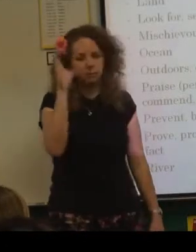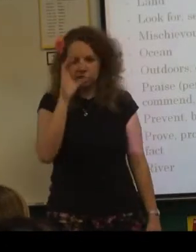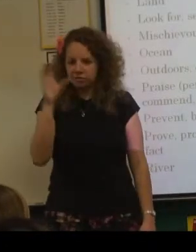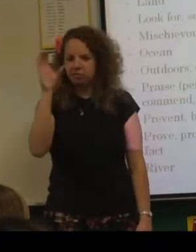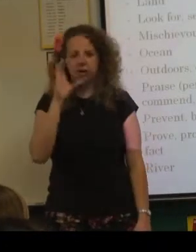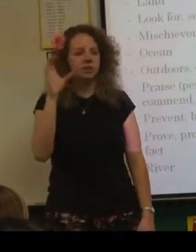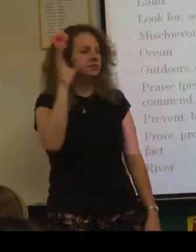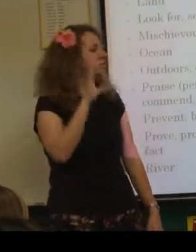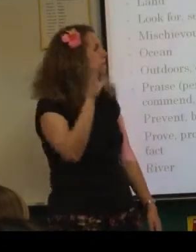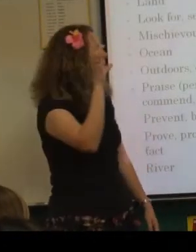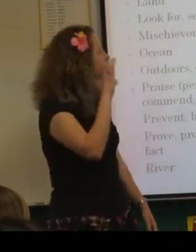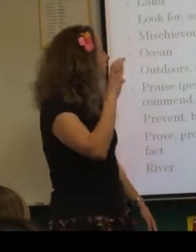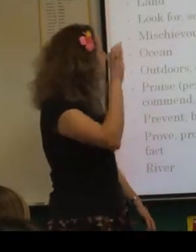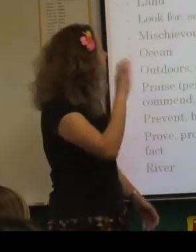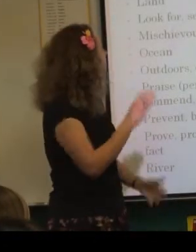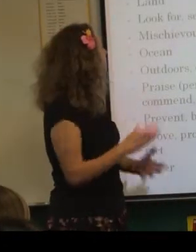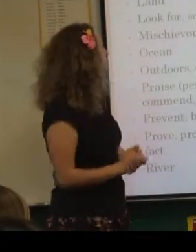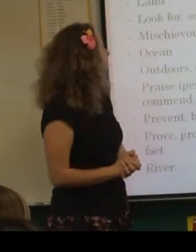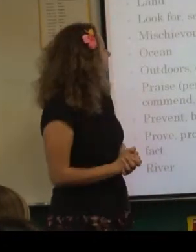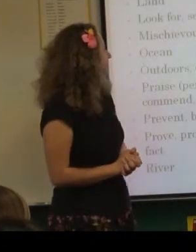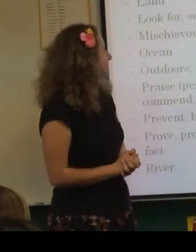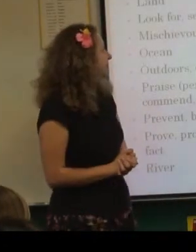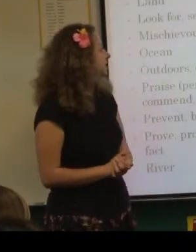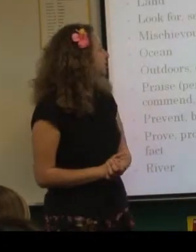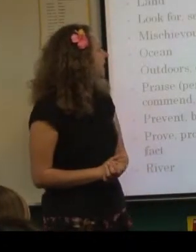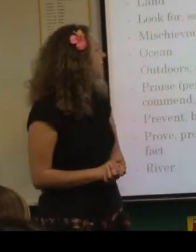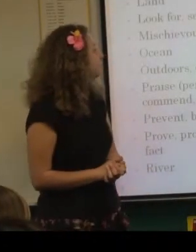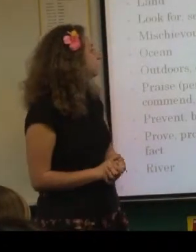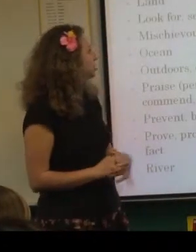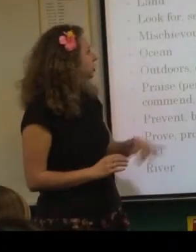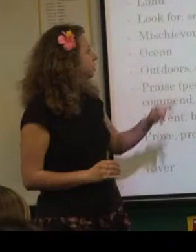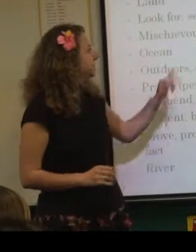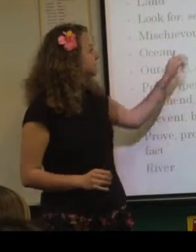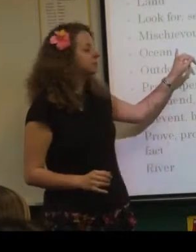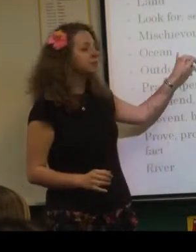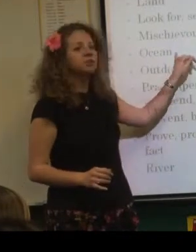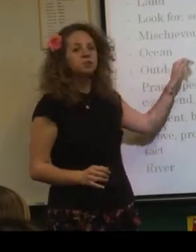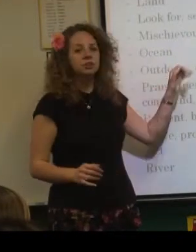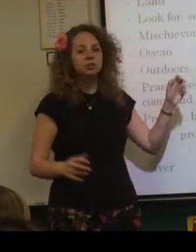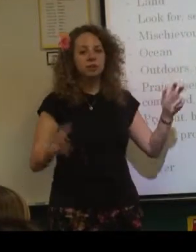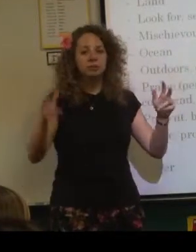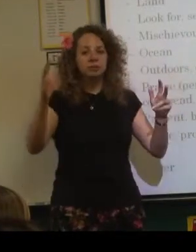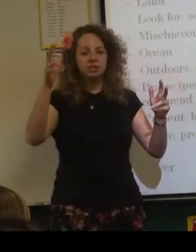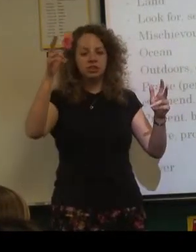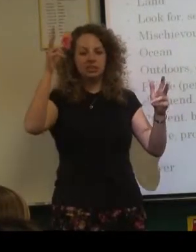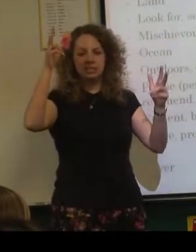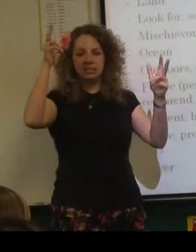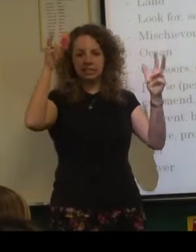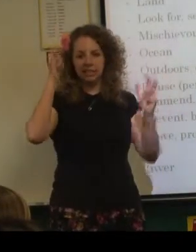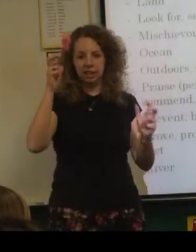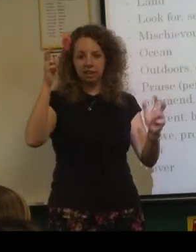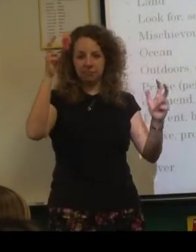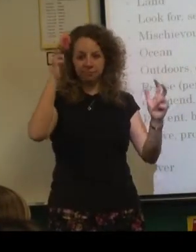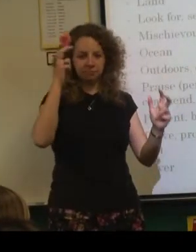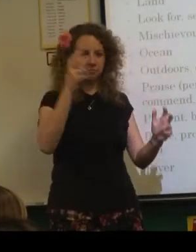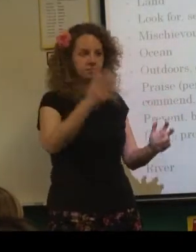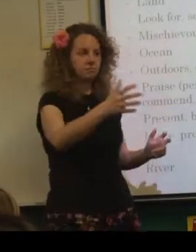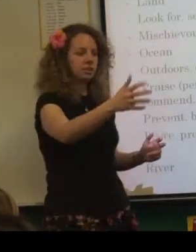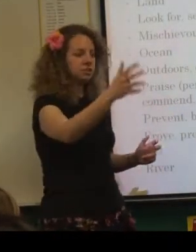looking for it, I'm on the hunt. Okay, and you have mischievous. So mischievous is here. So